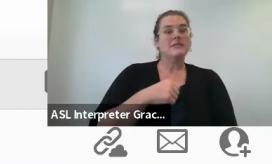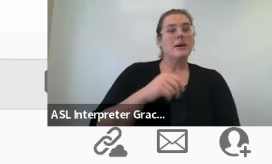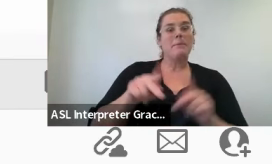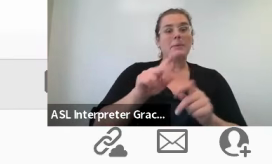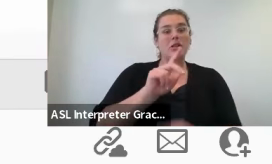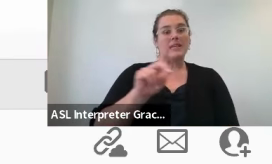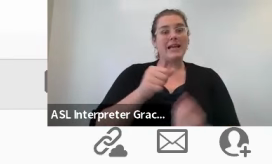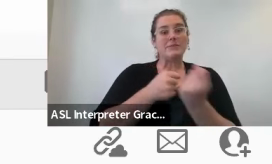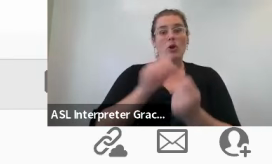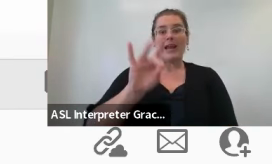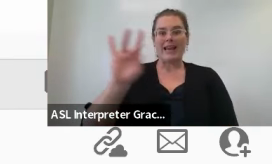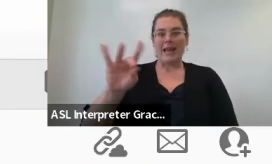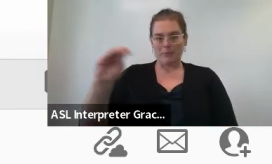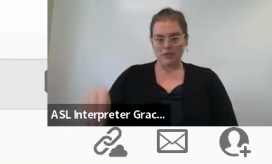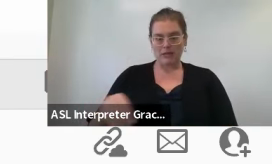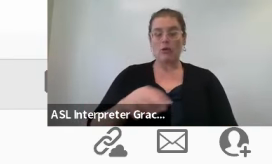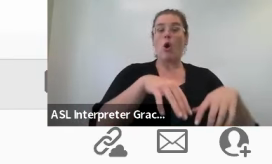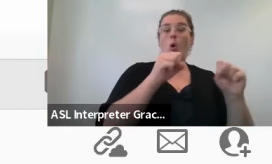that's 99%.